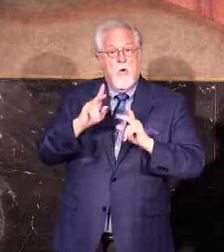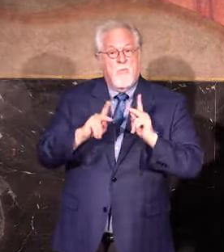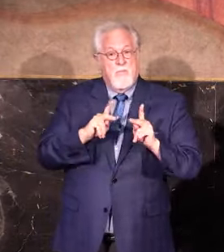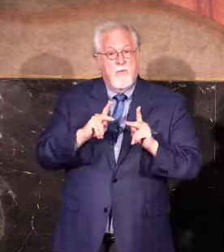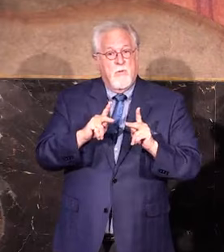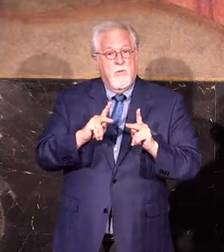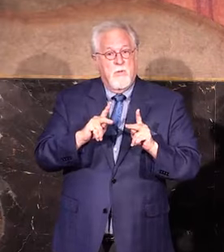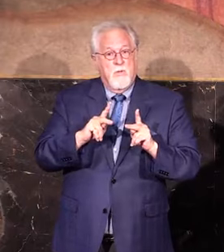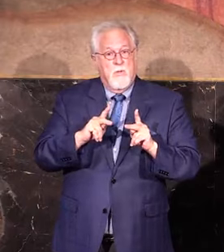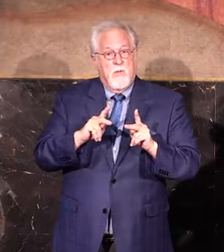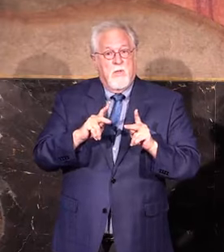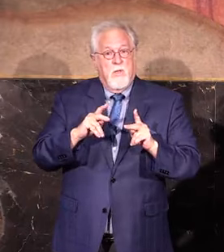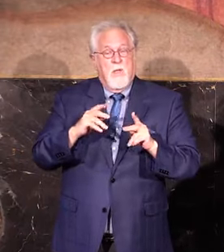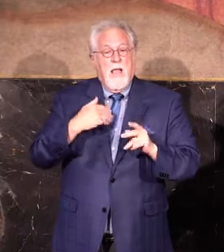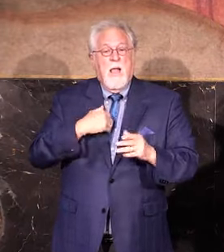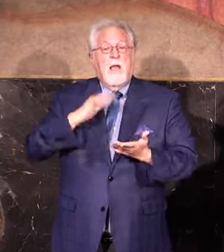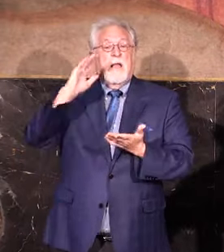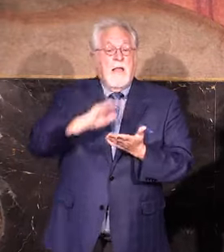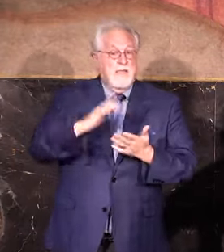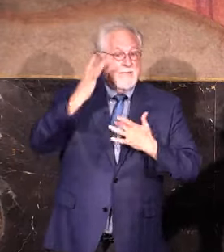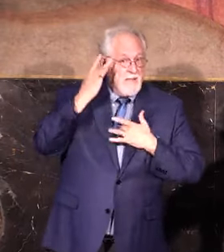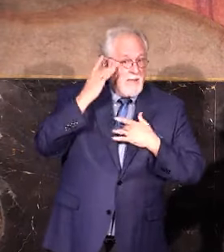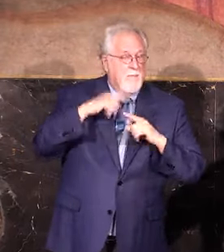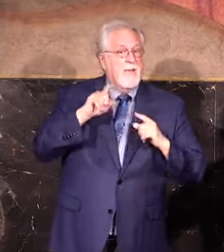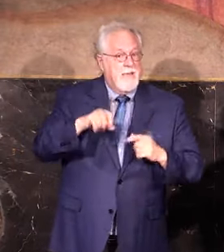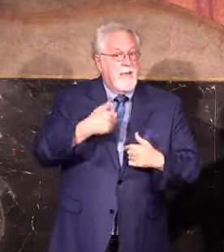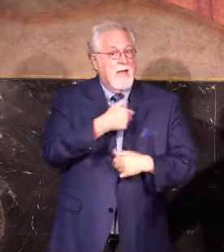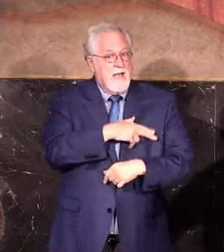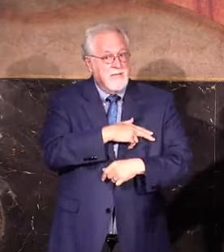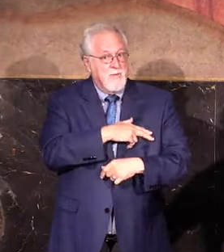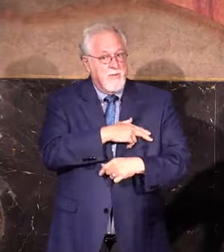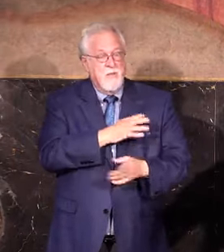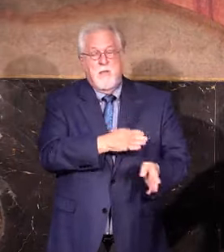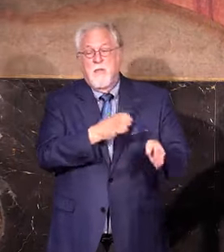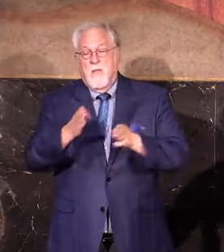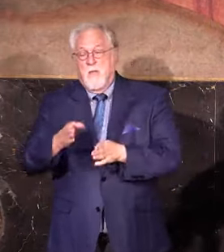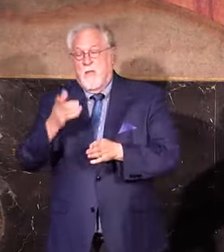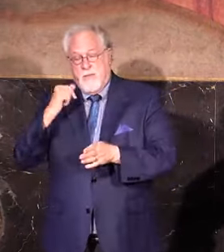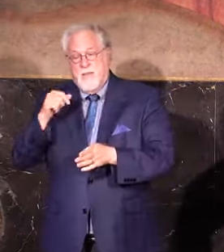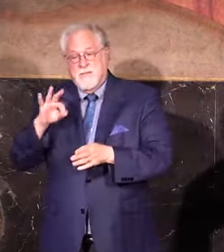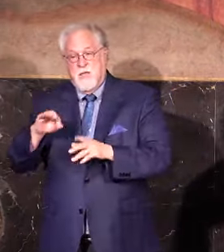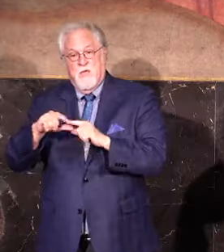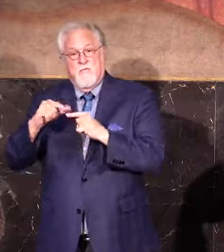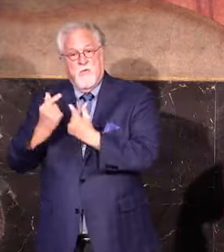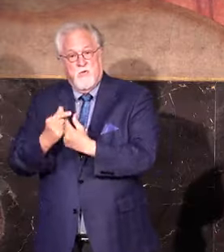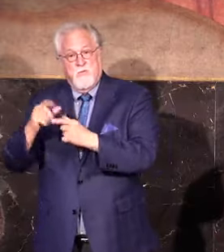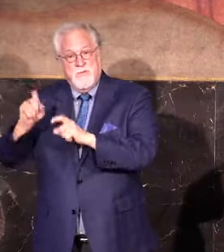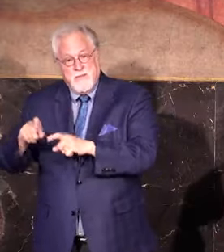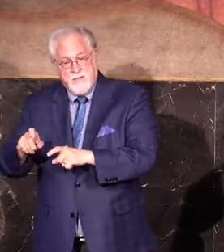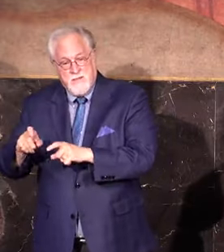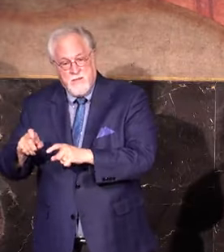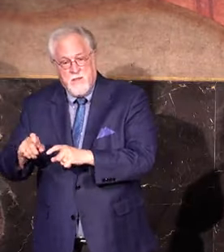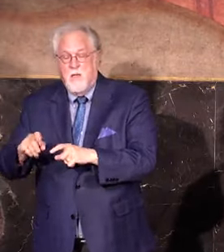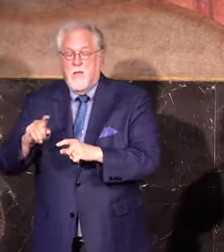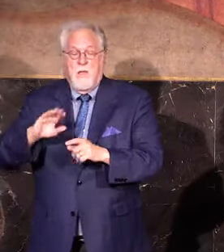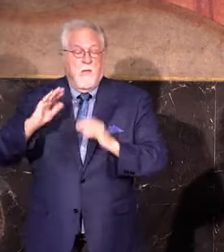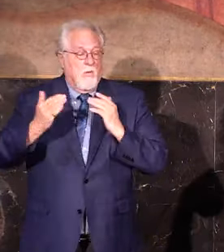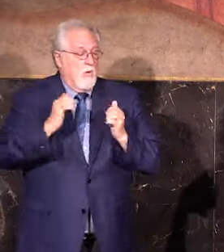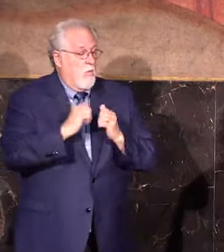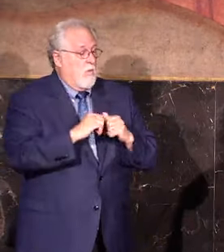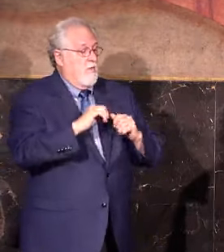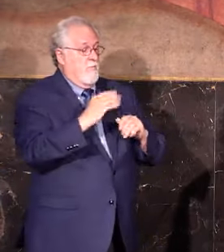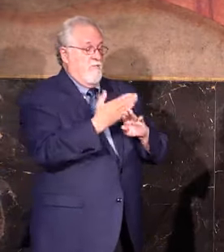maybe are lower acuity, less sick, but need to be in the hospital, driven by congregate setting testing, as opposed to what we were seeing early in the epidemic,